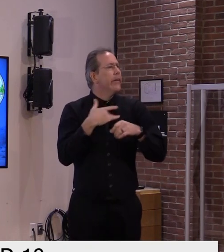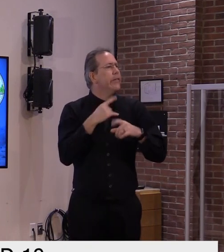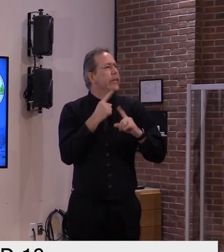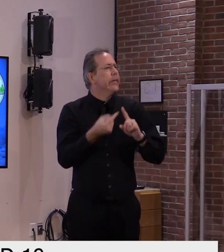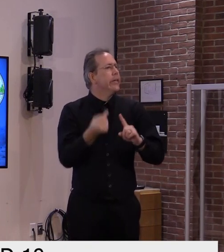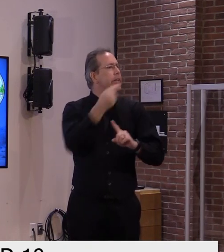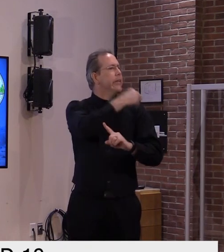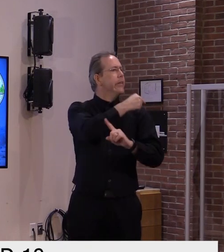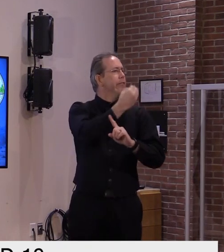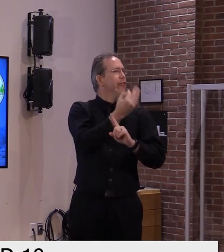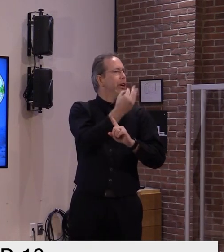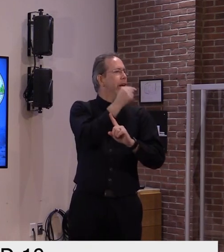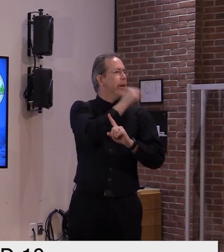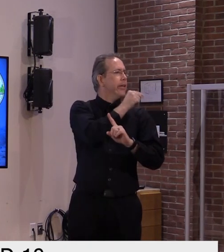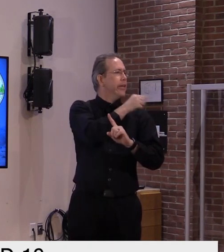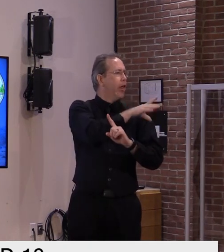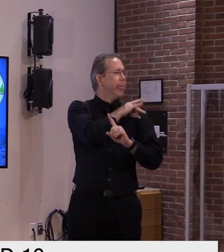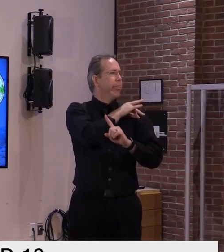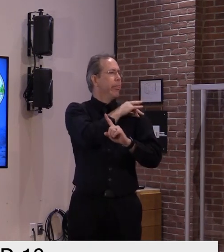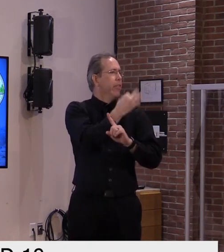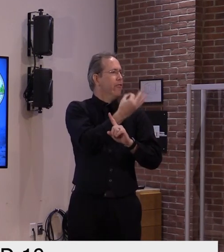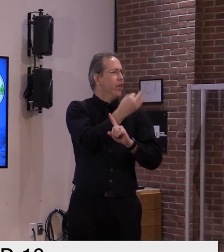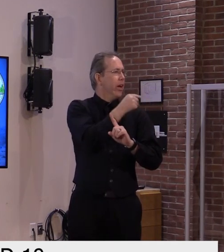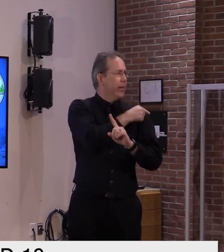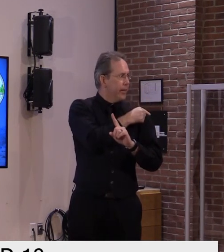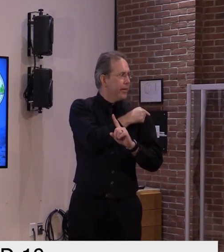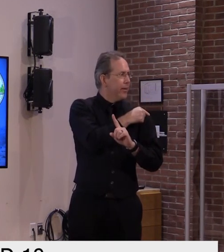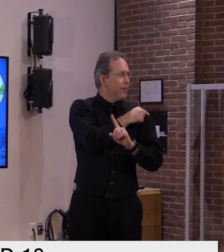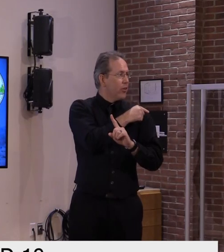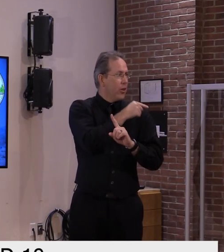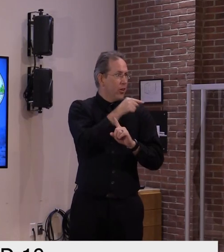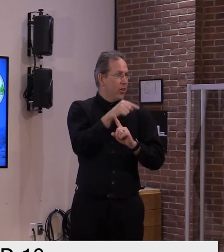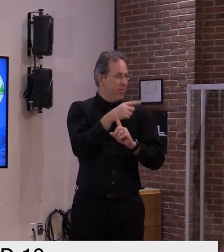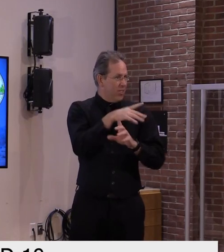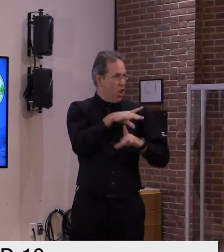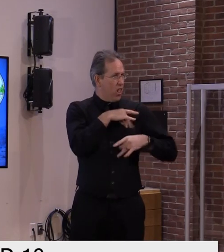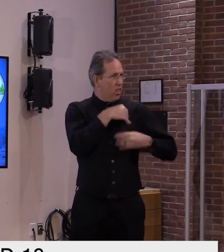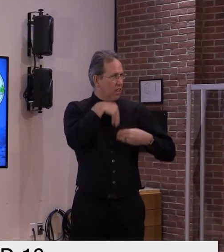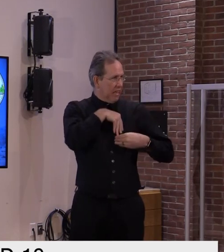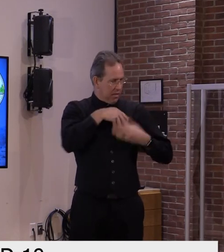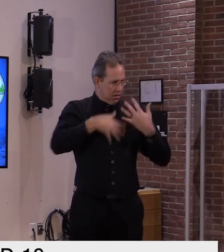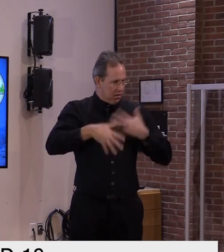So, though I don't have widespread events like I just